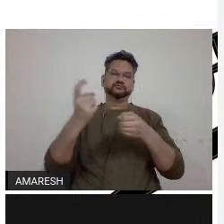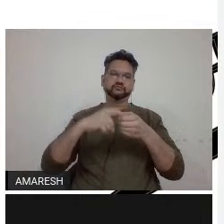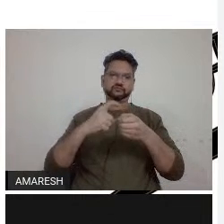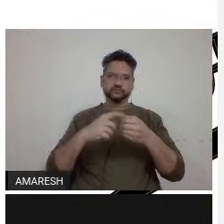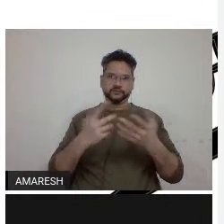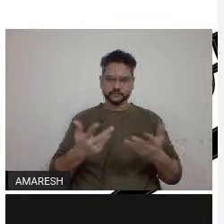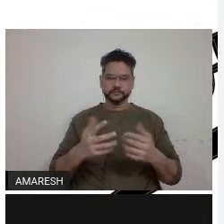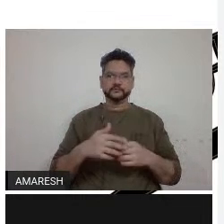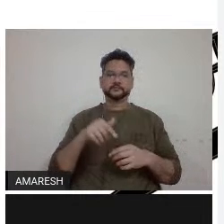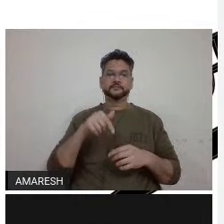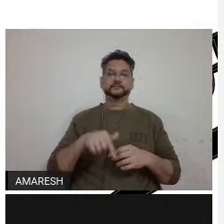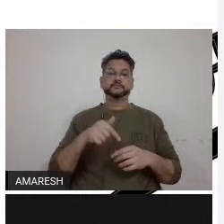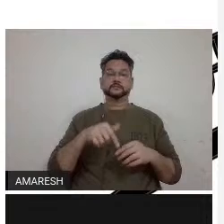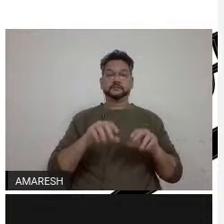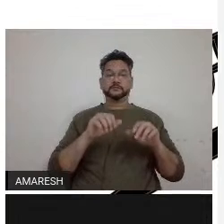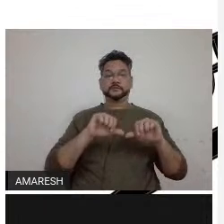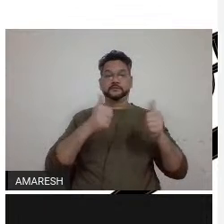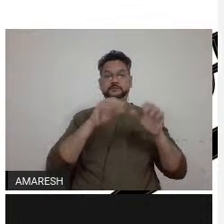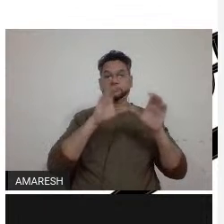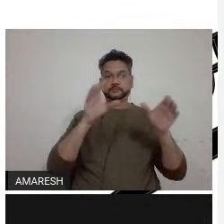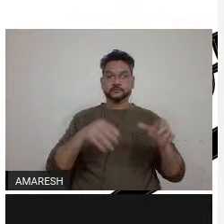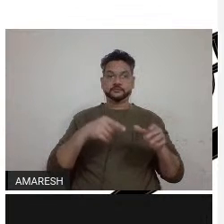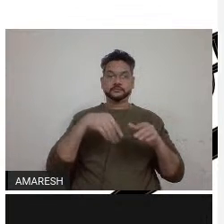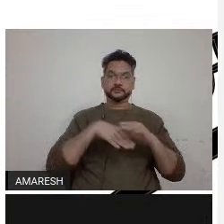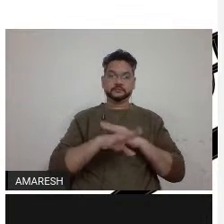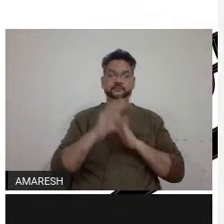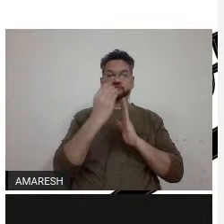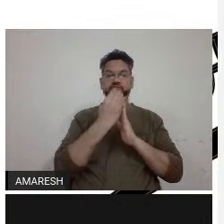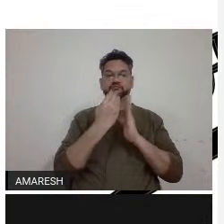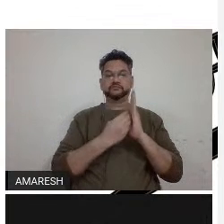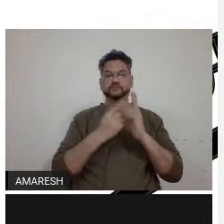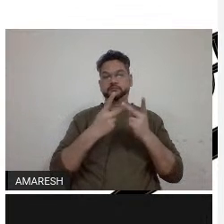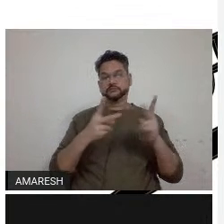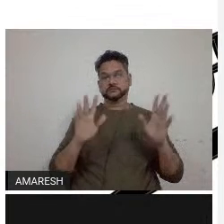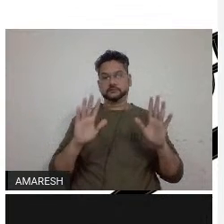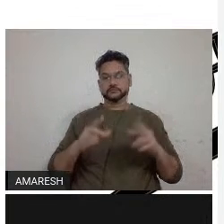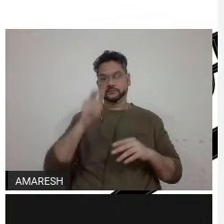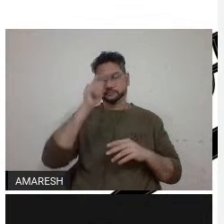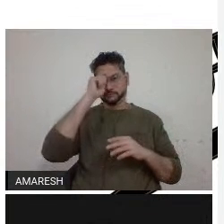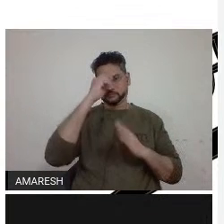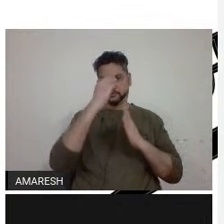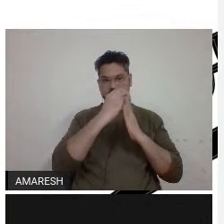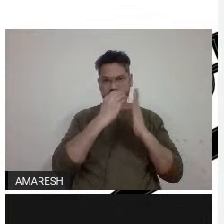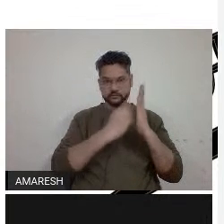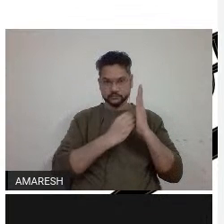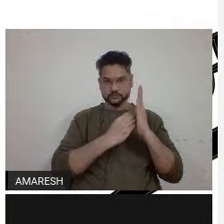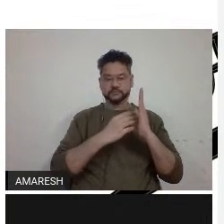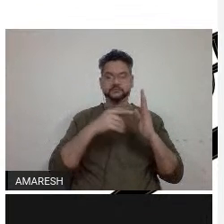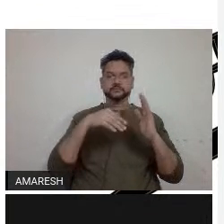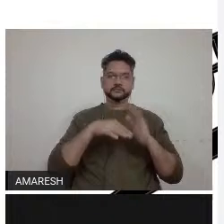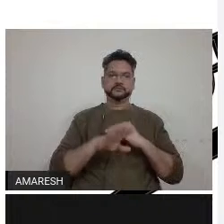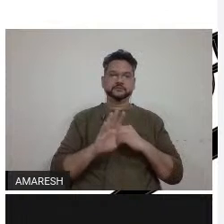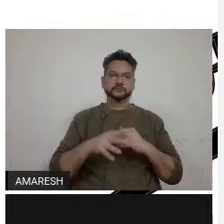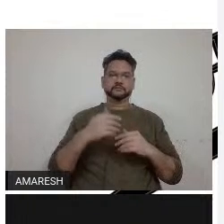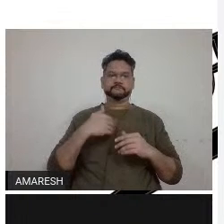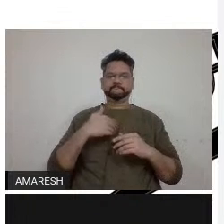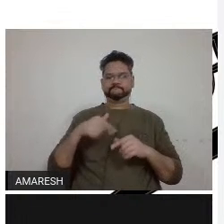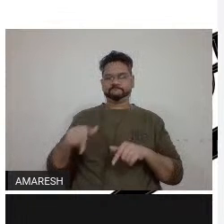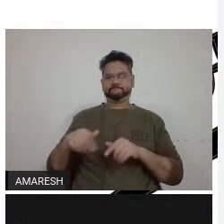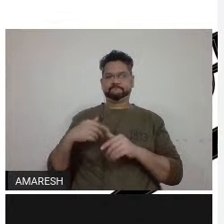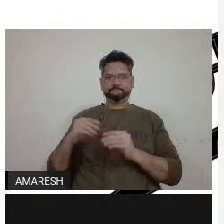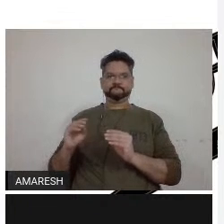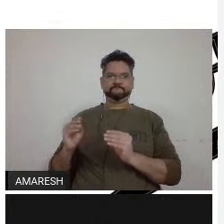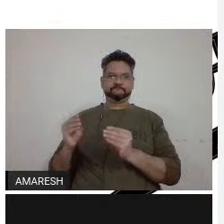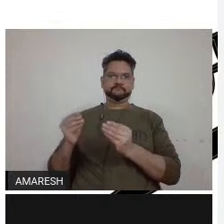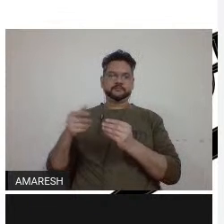talking about multiple courses. We have courses in English, which is right now, and we keep improving our courses. Now it is in